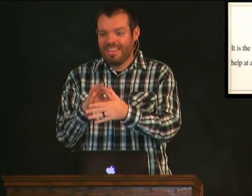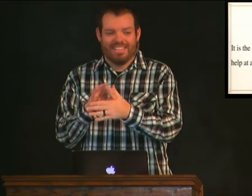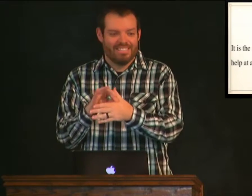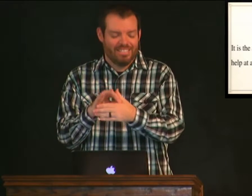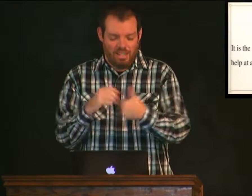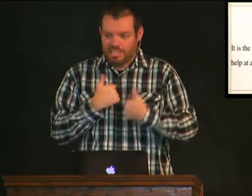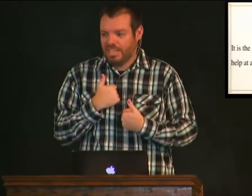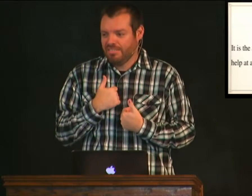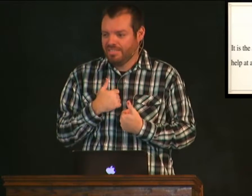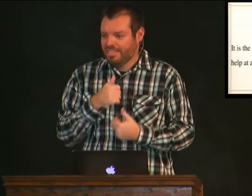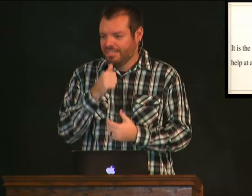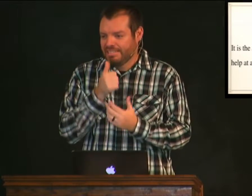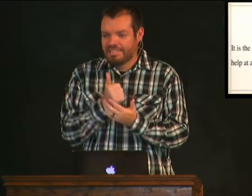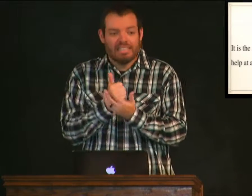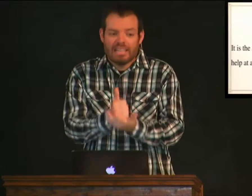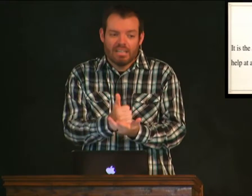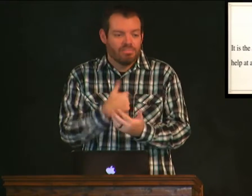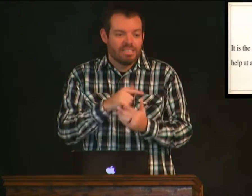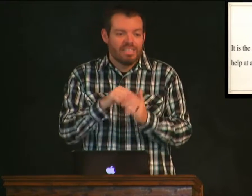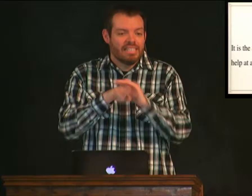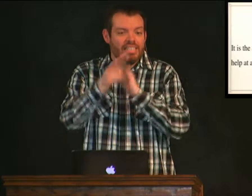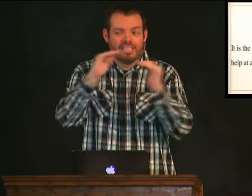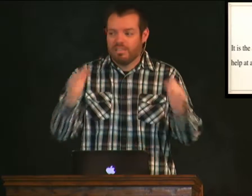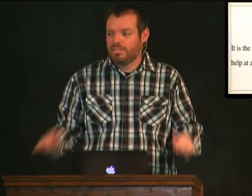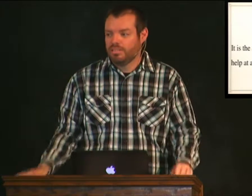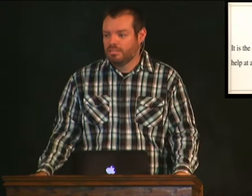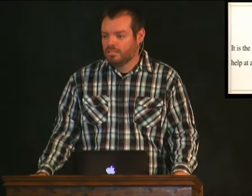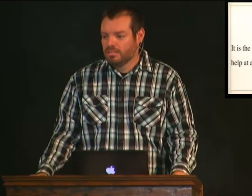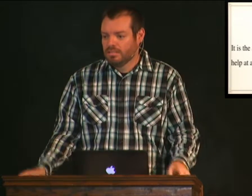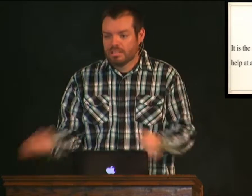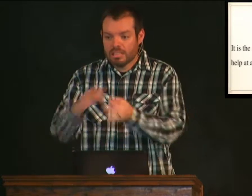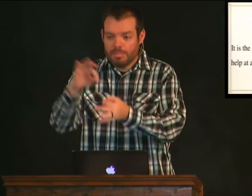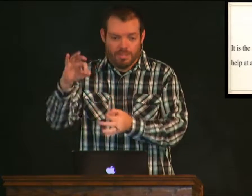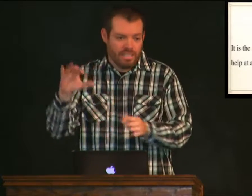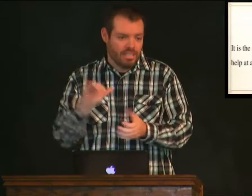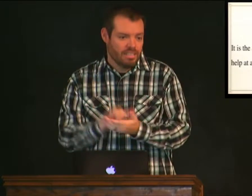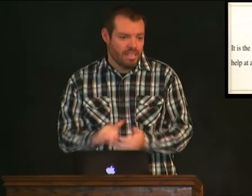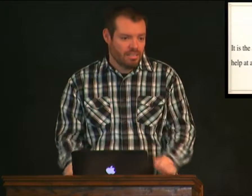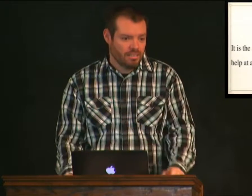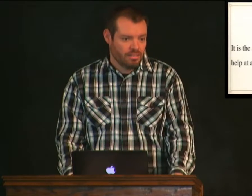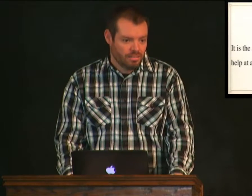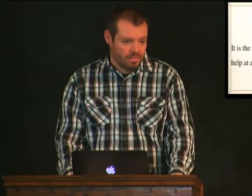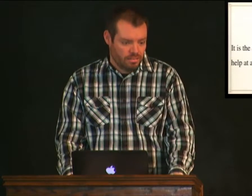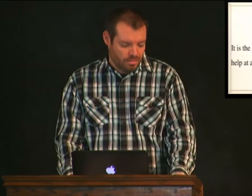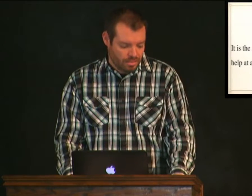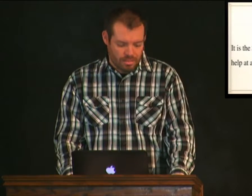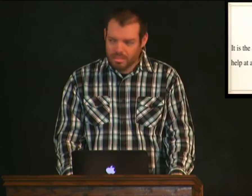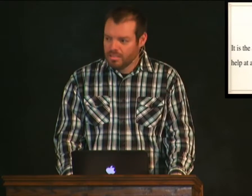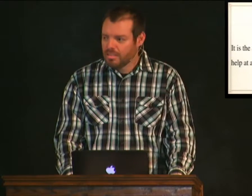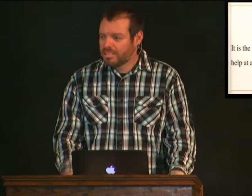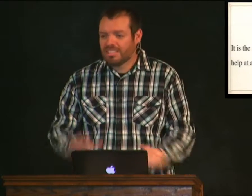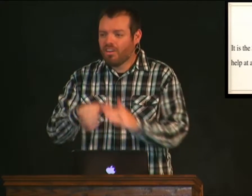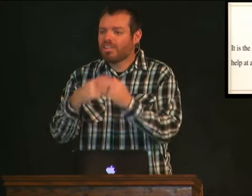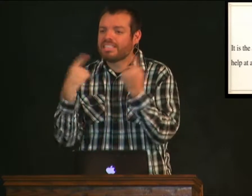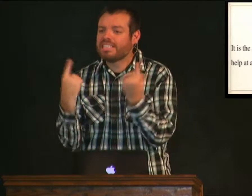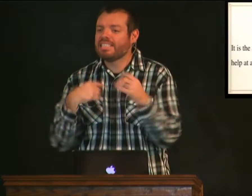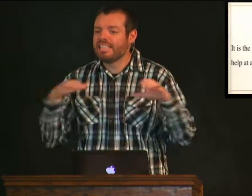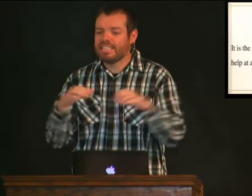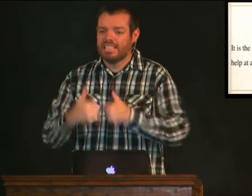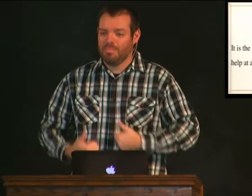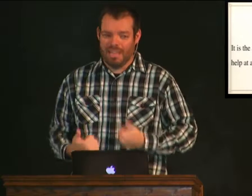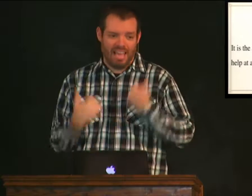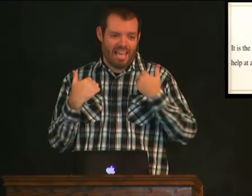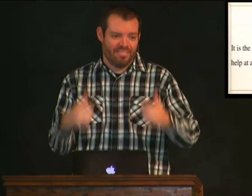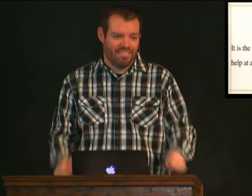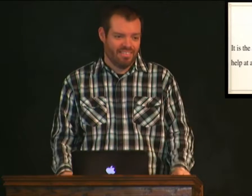The flesh of self does not help it. The Spirit that does that. Because of all the sins